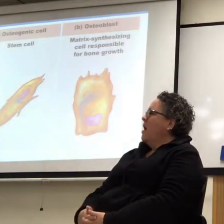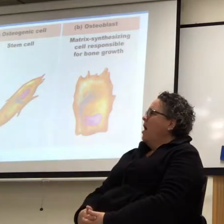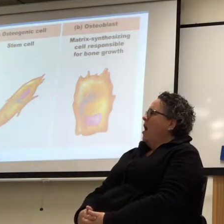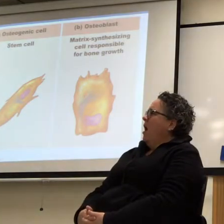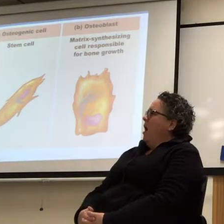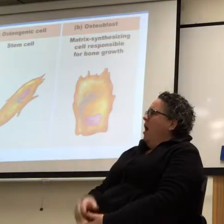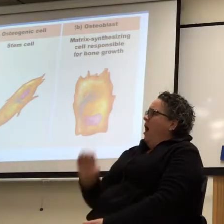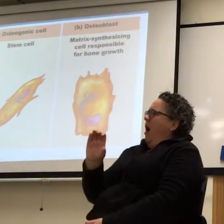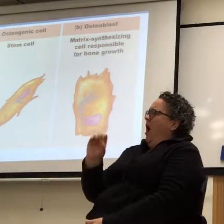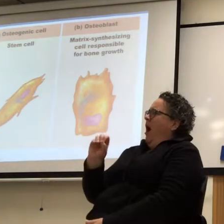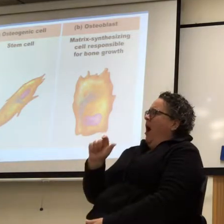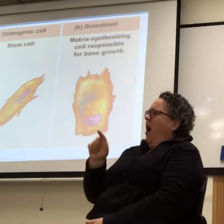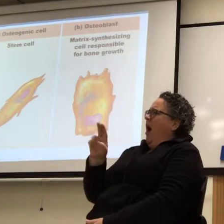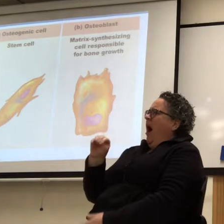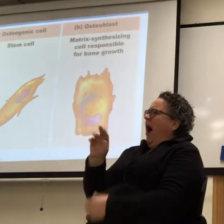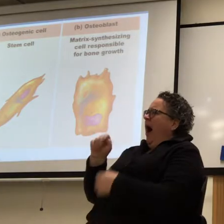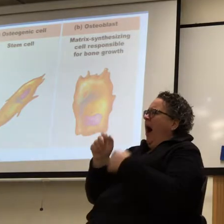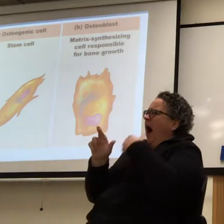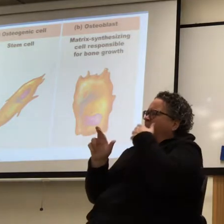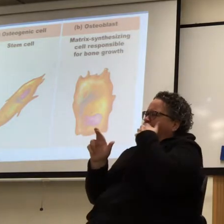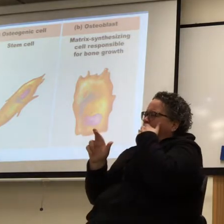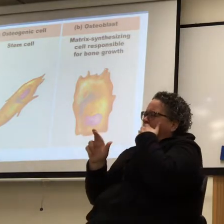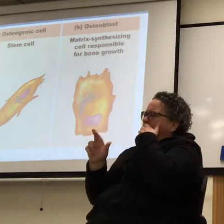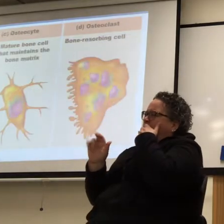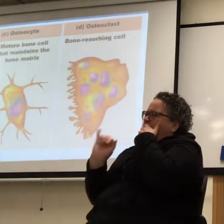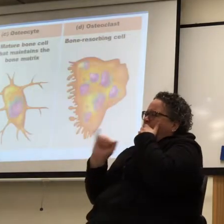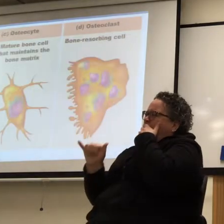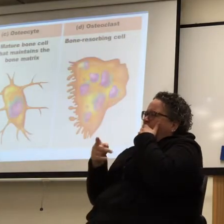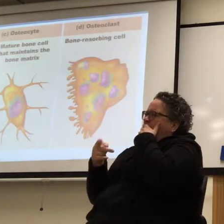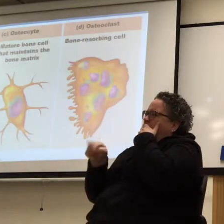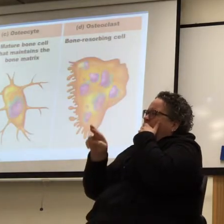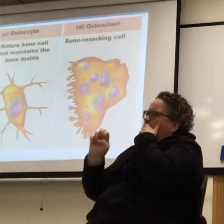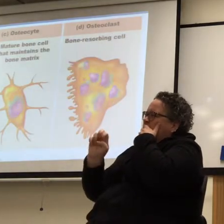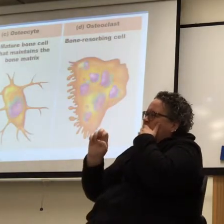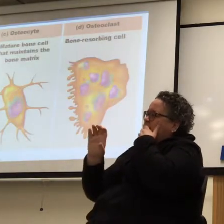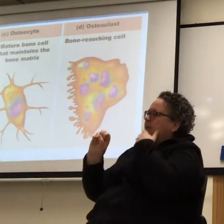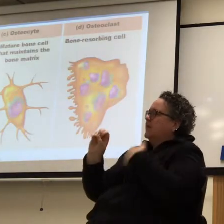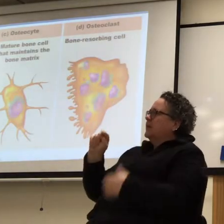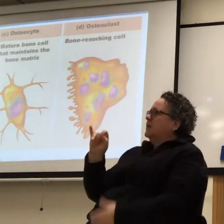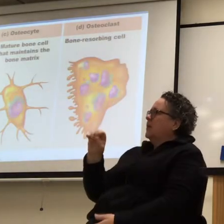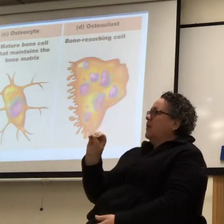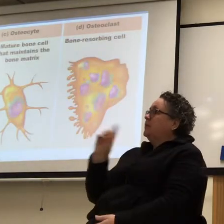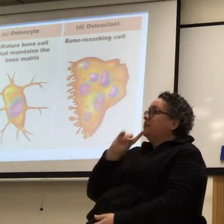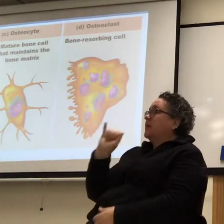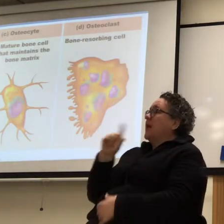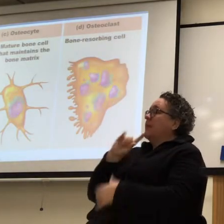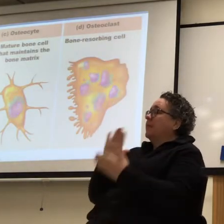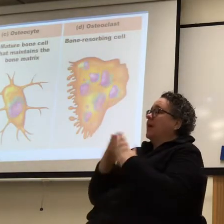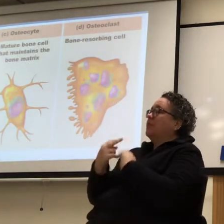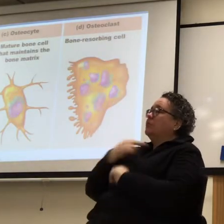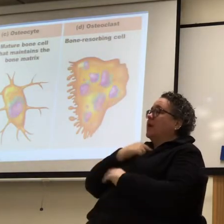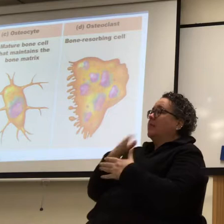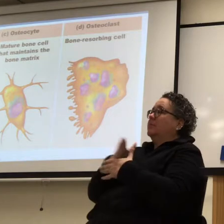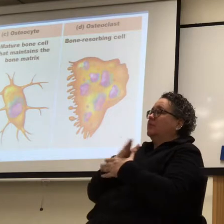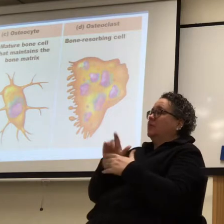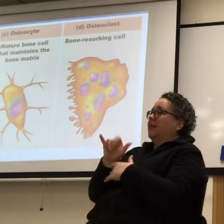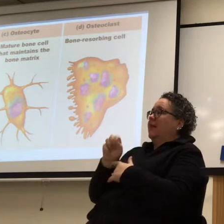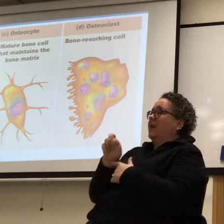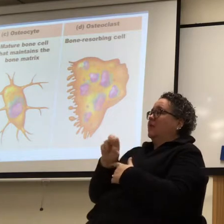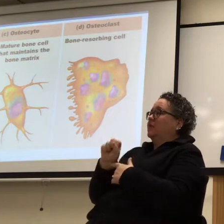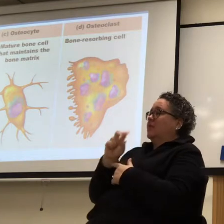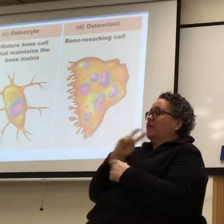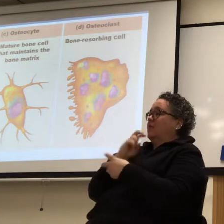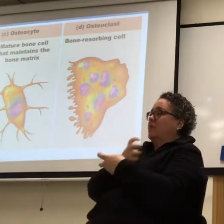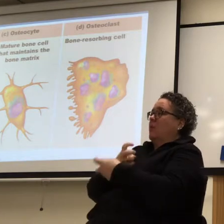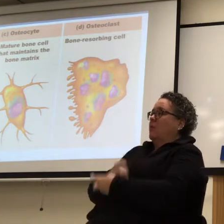The columnar cells that secrete osteoid, that's their function. And when they become trapped between layers of bone,